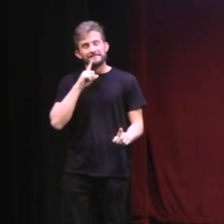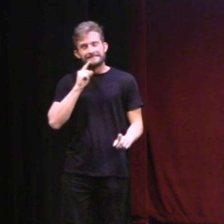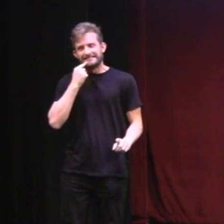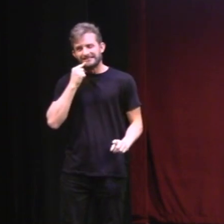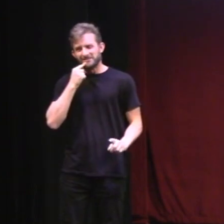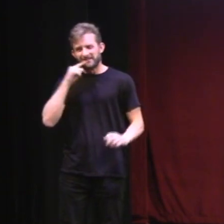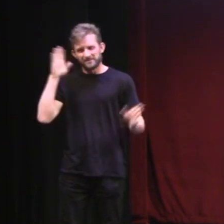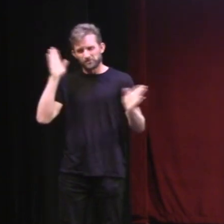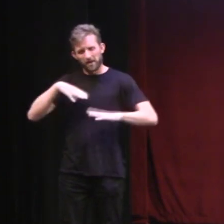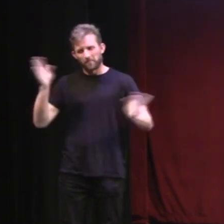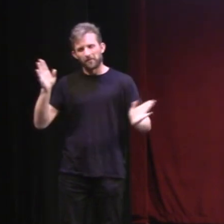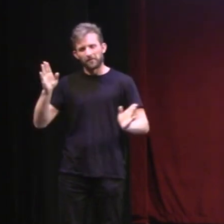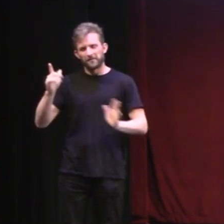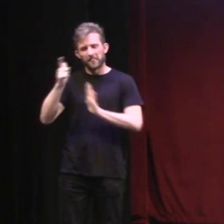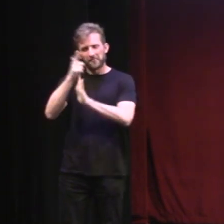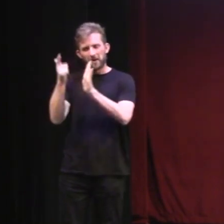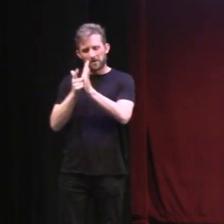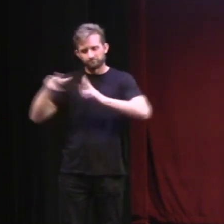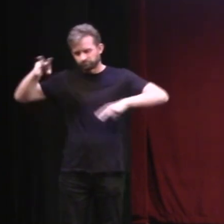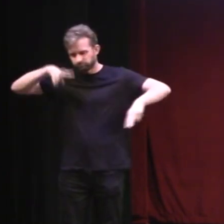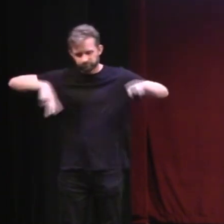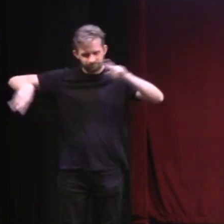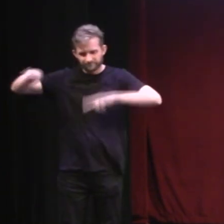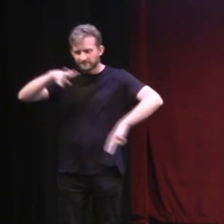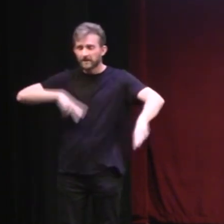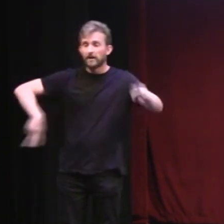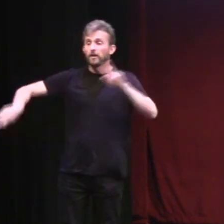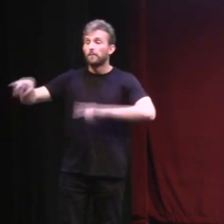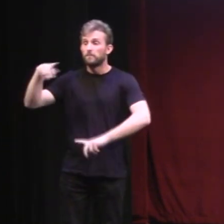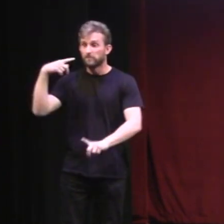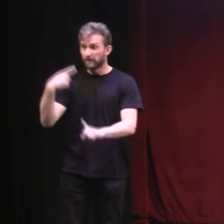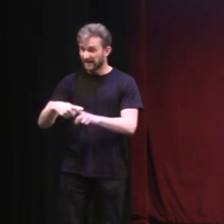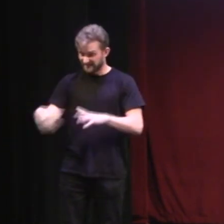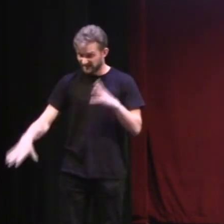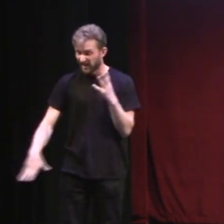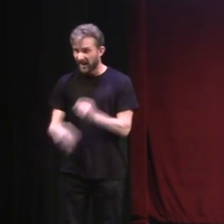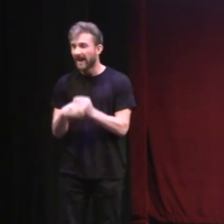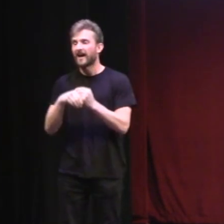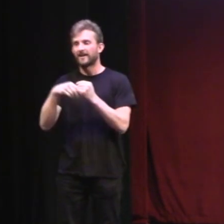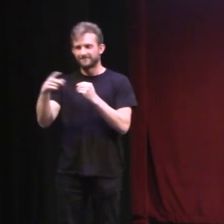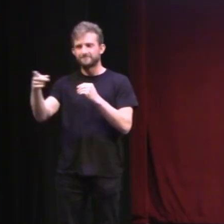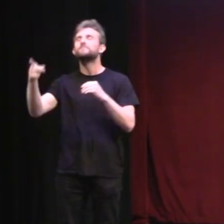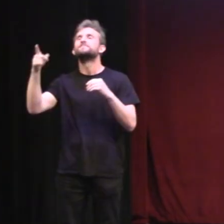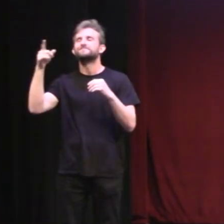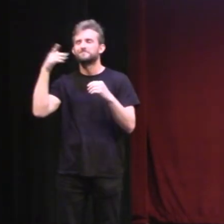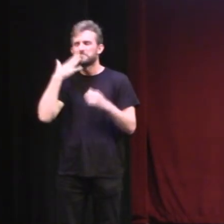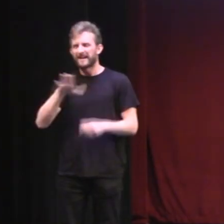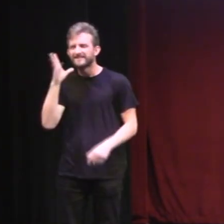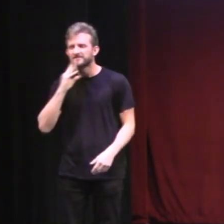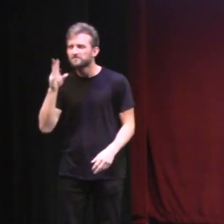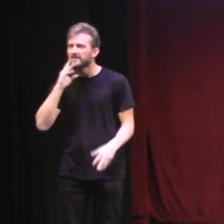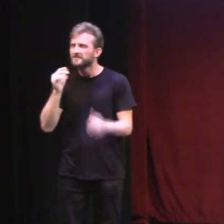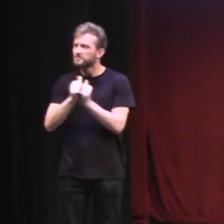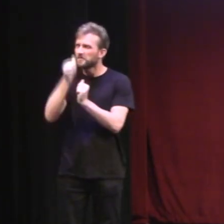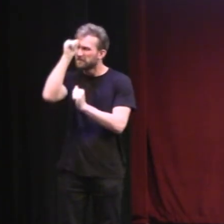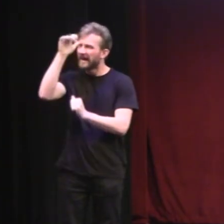of encounters with older men, from ranges of like 24 years old